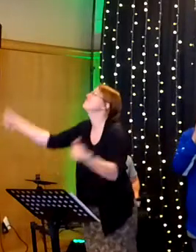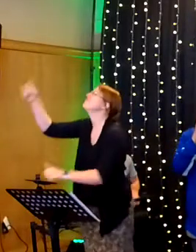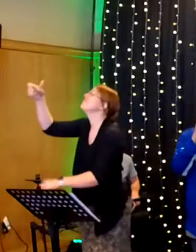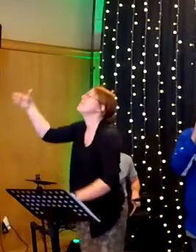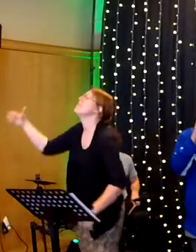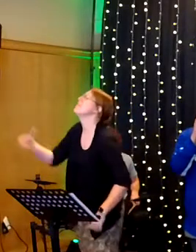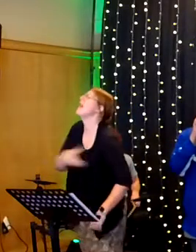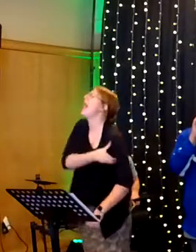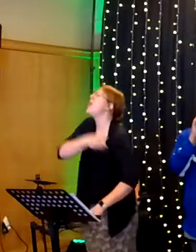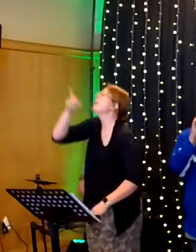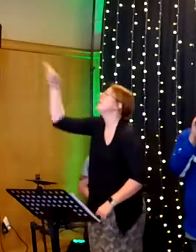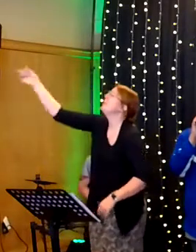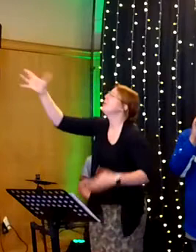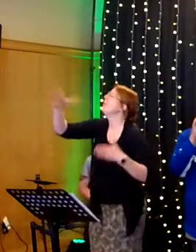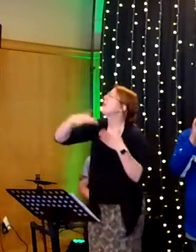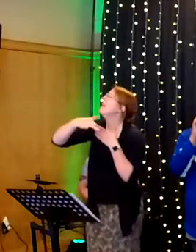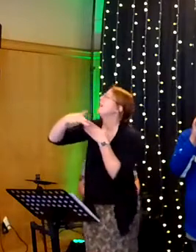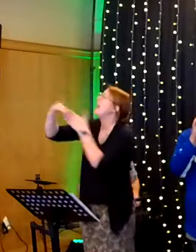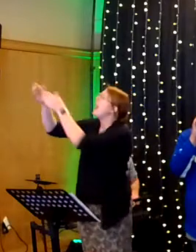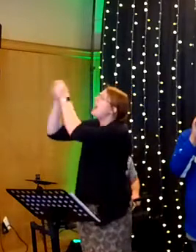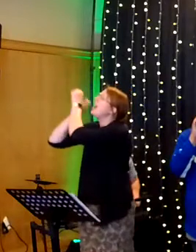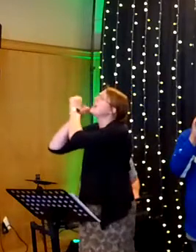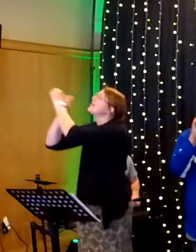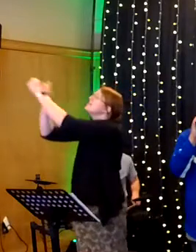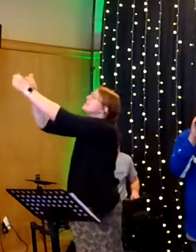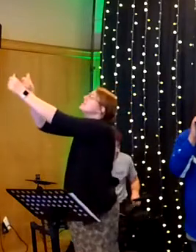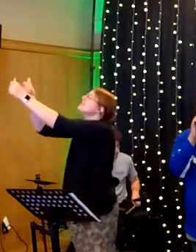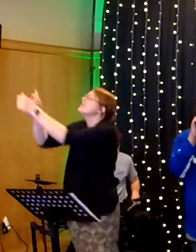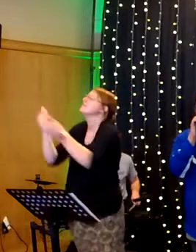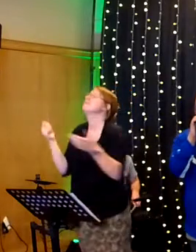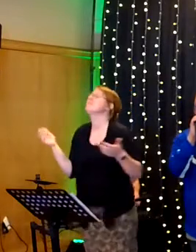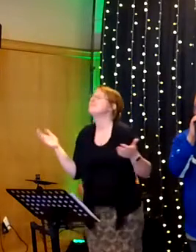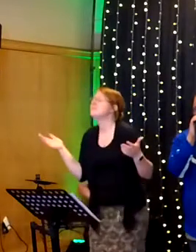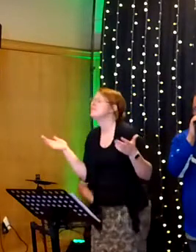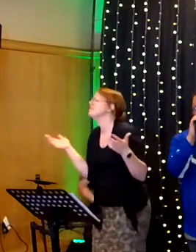hand will be my